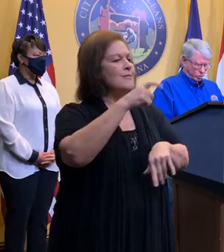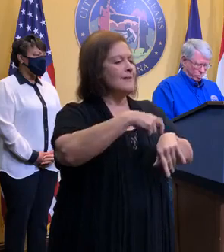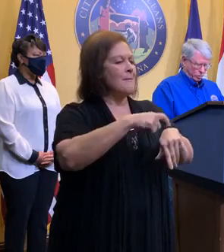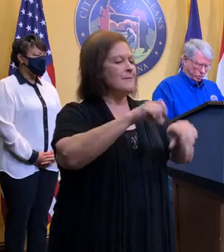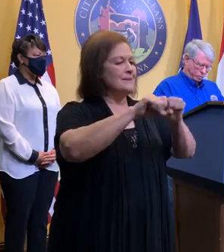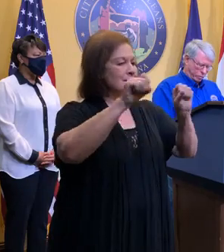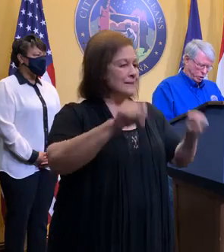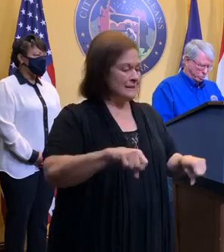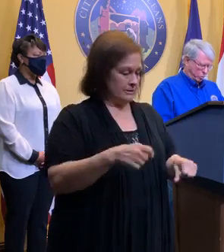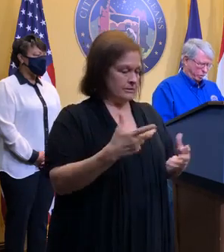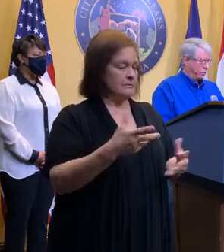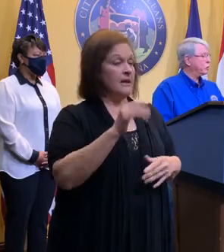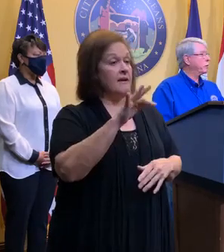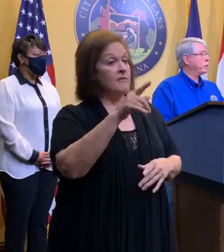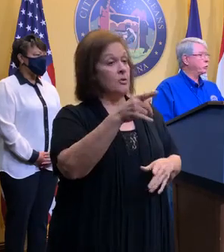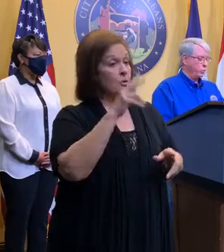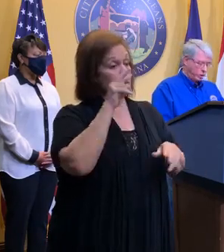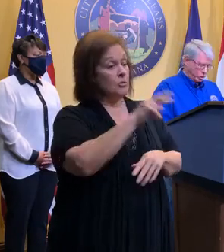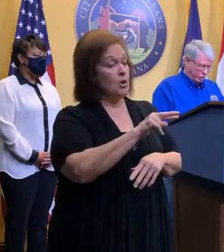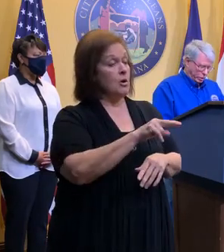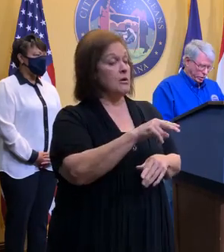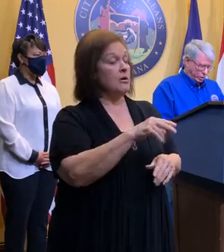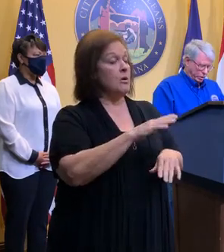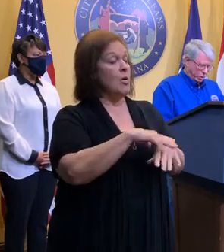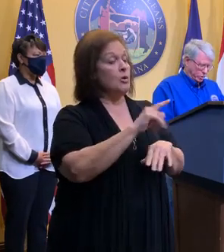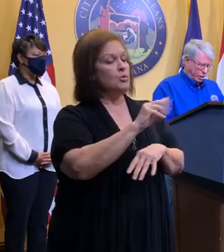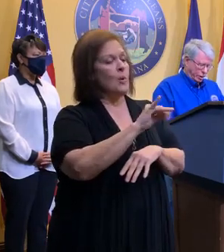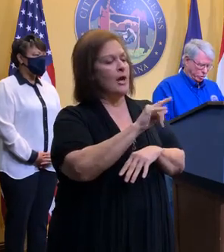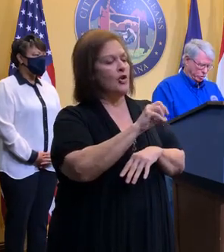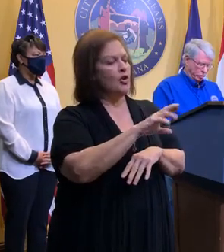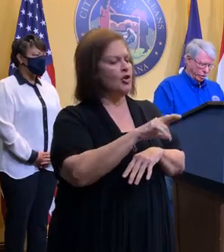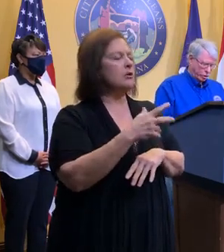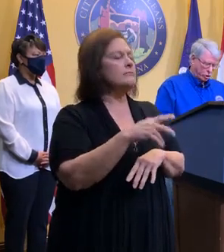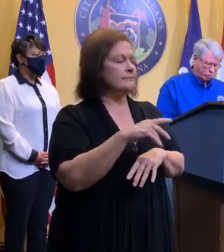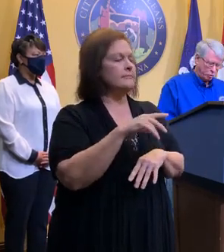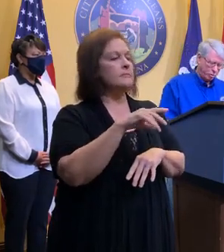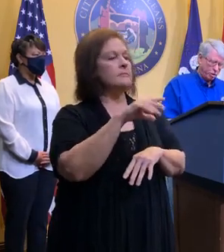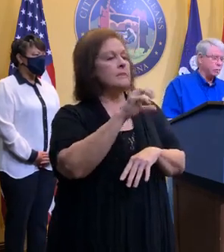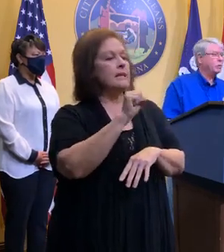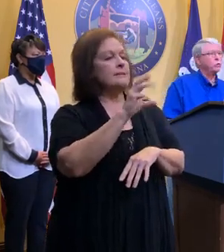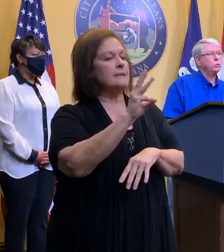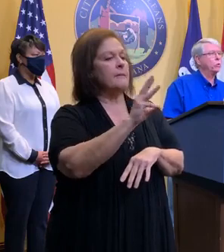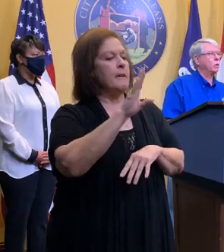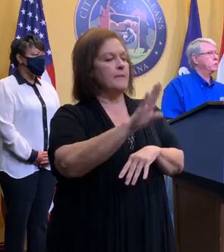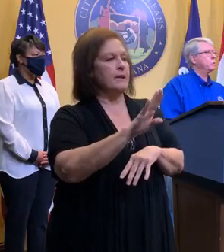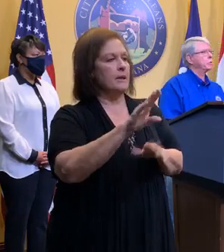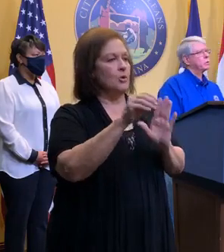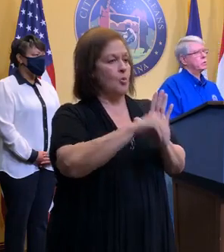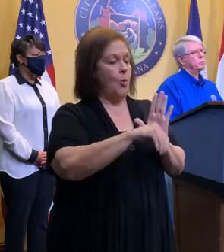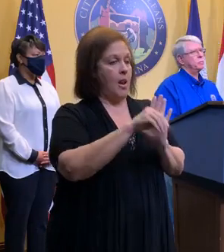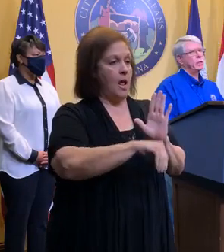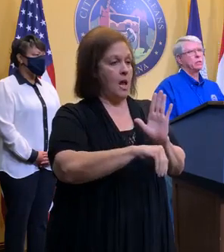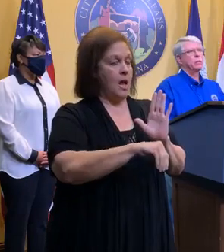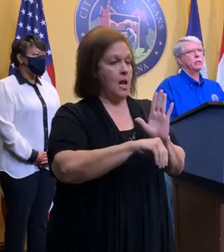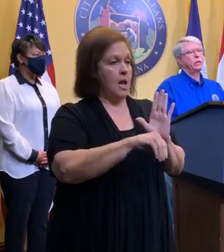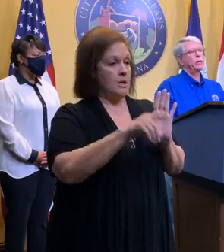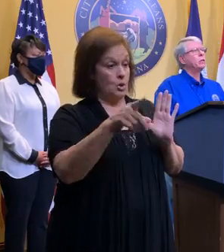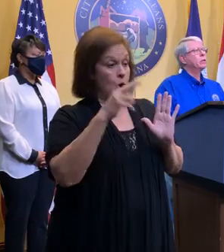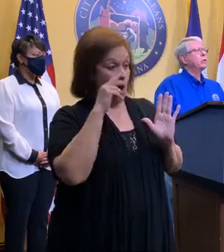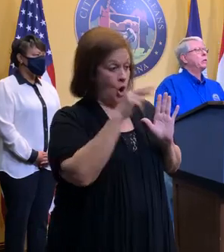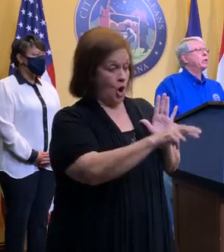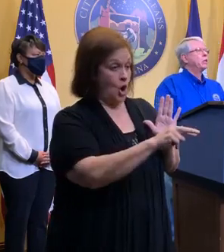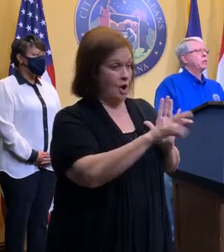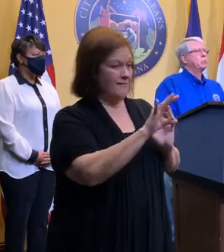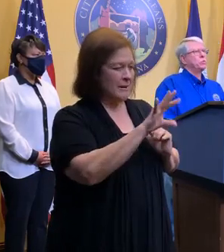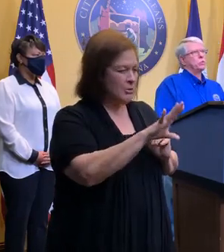to follow us on Facebook, Instagram, or Twitter, that's at SWB New Orleans. Take a look